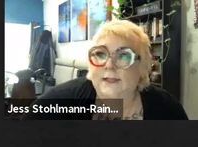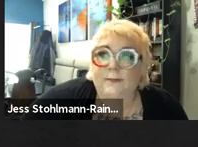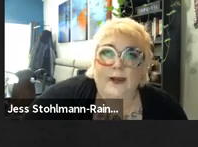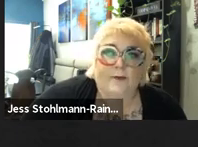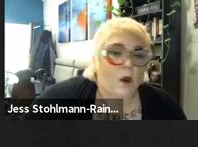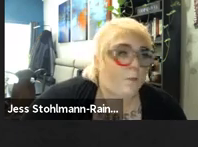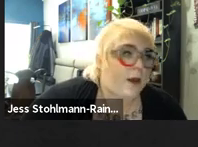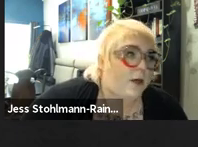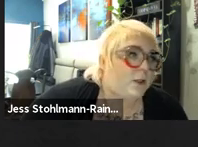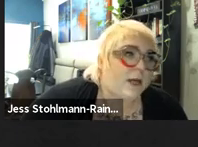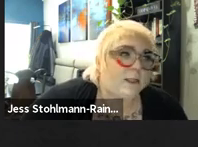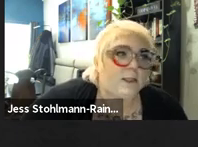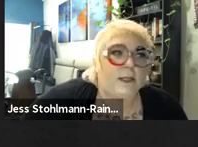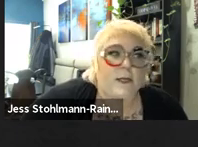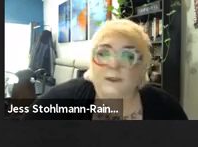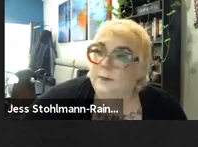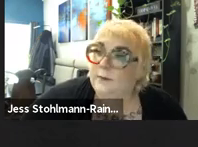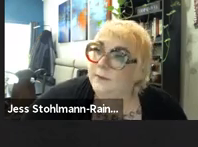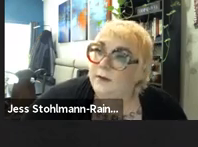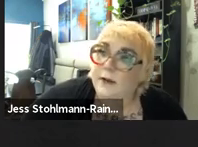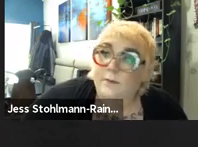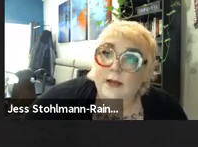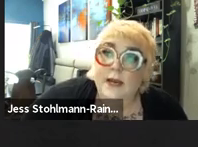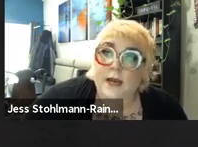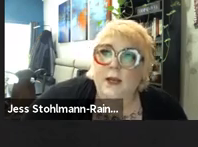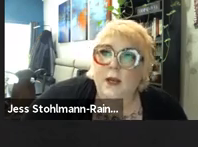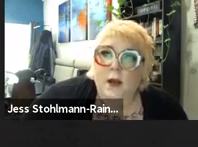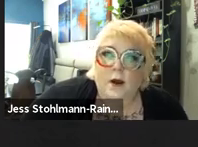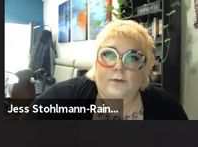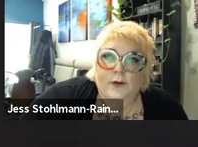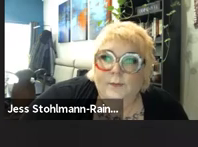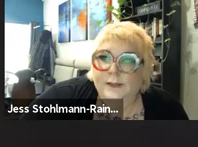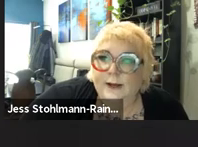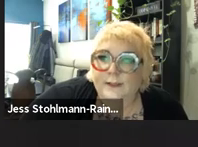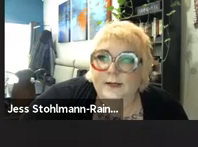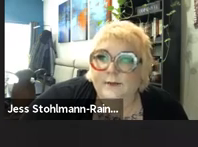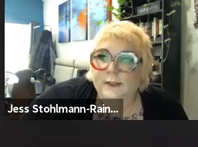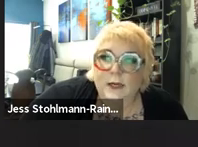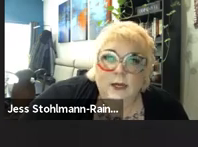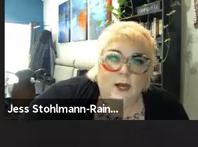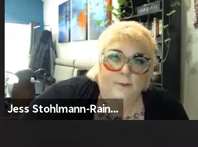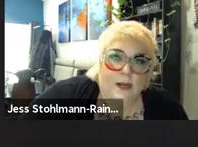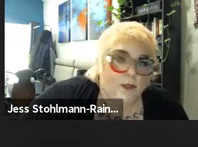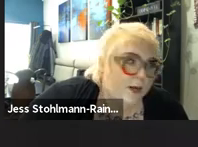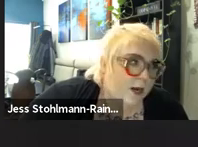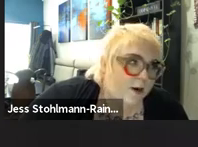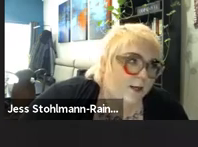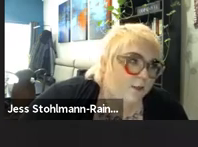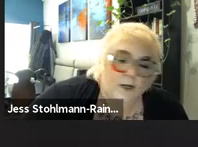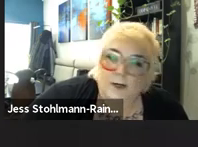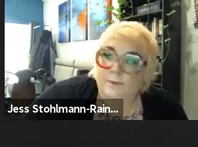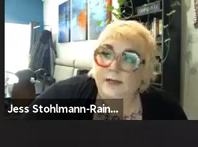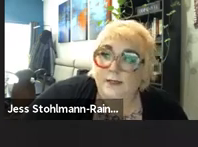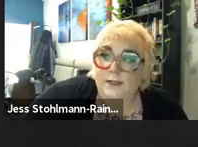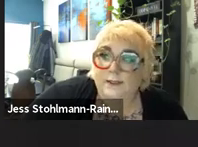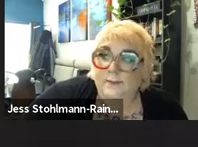exercise you might have coping or distraction skills problem solving and planning offer new perspectives um showing care and